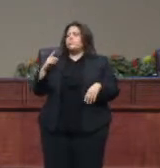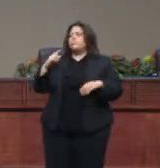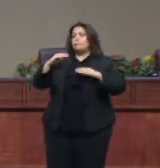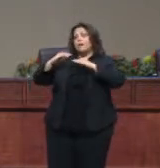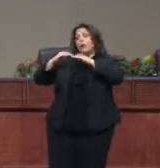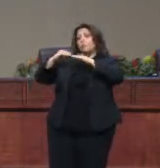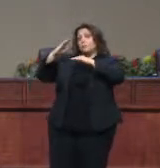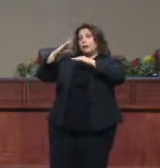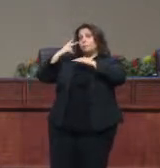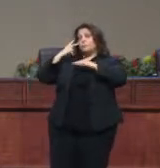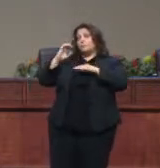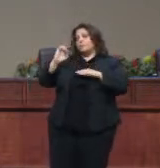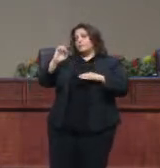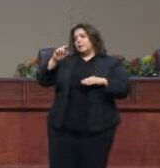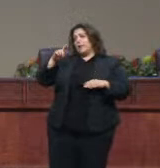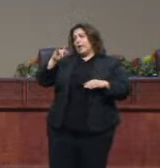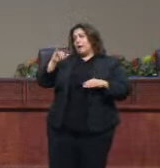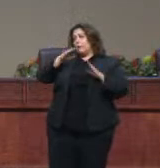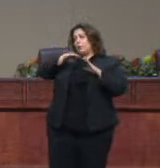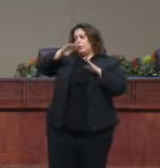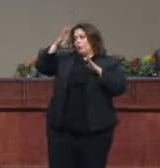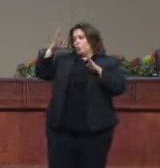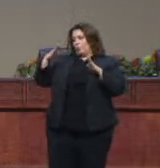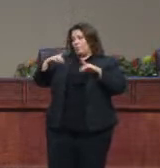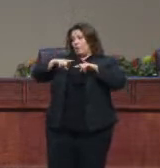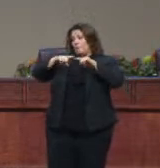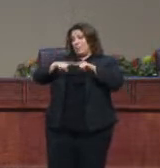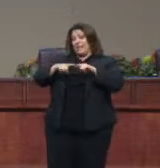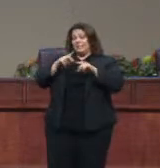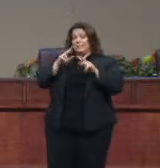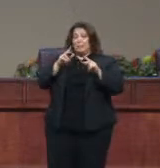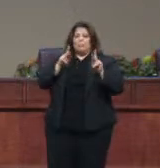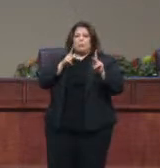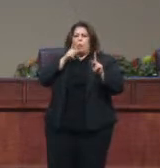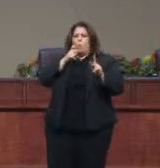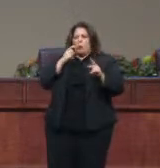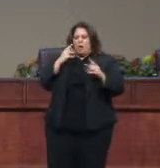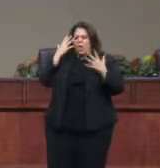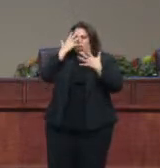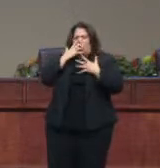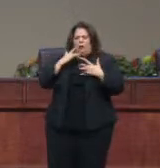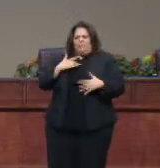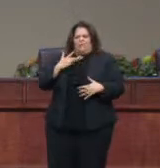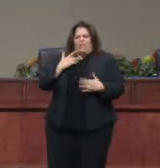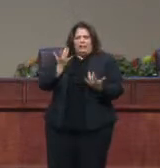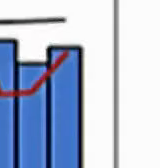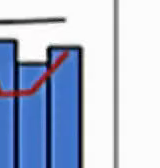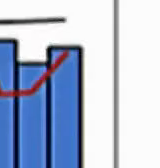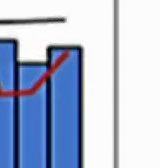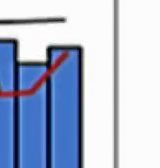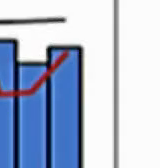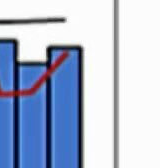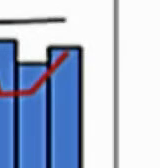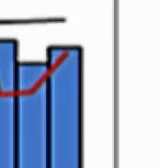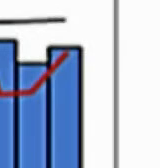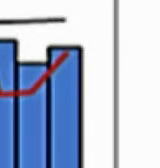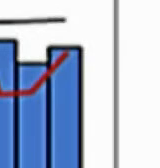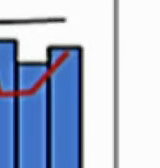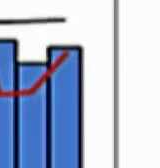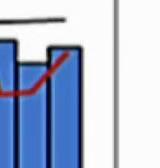epi curve based on symptoms, the day of individual develop symptoms, and it's also